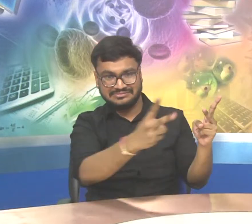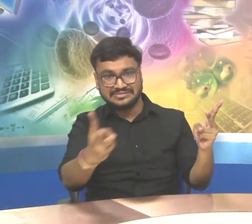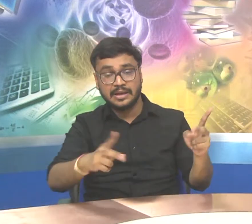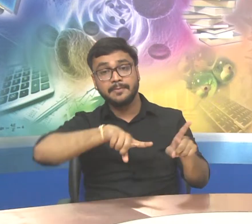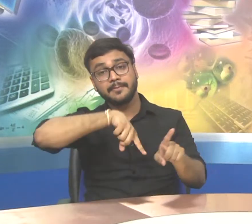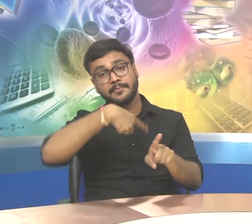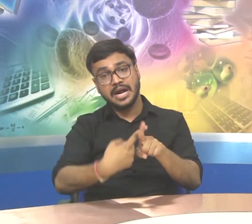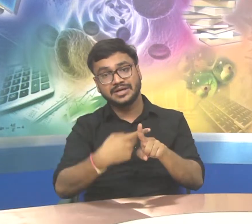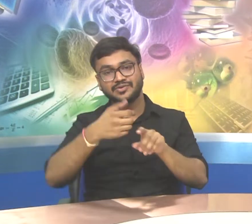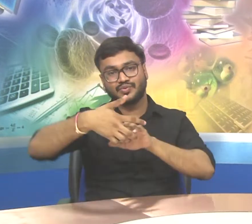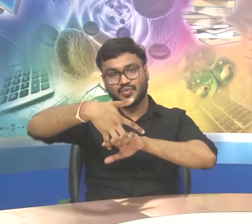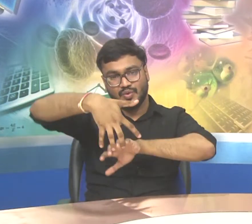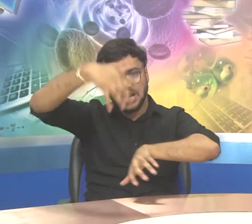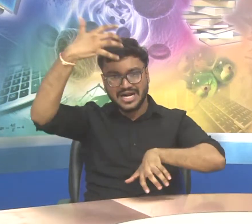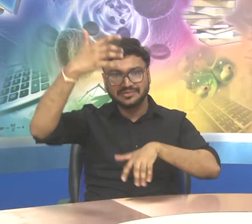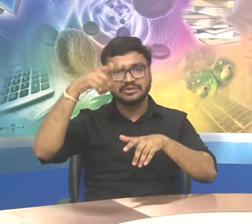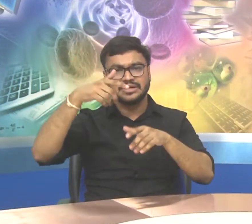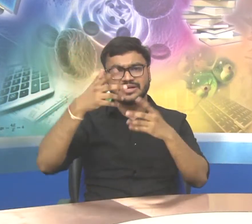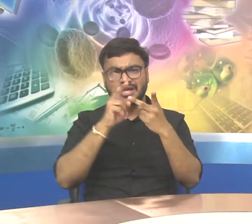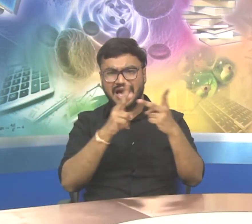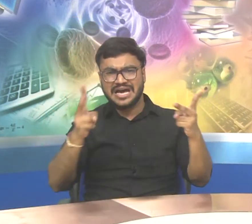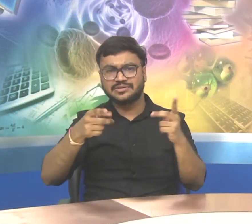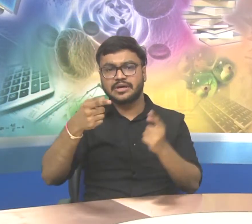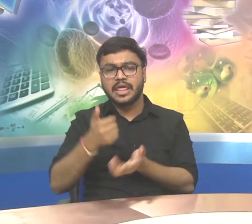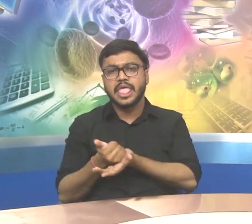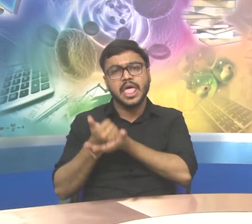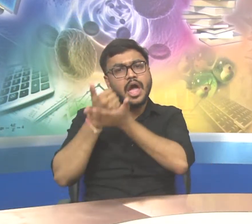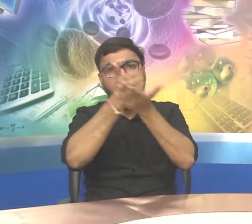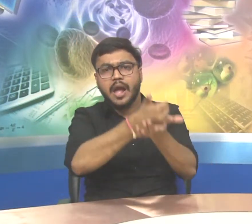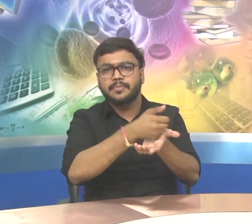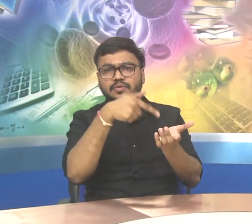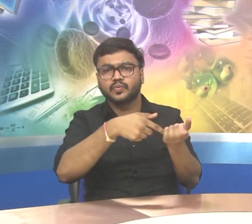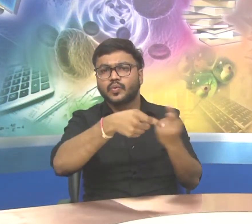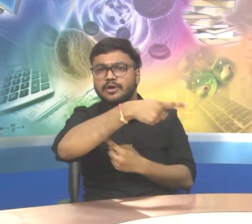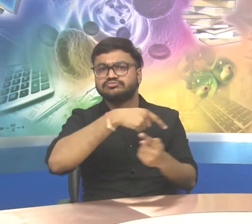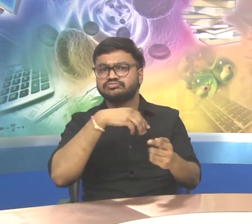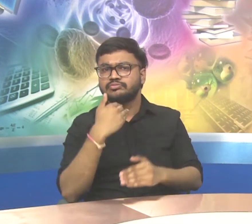that helps us understand how life developed on earth.